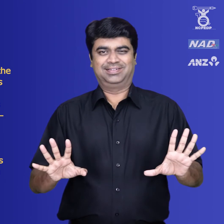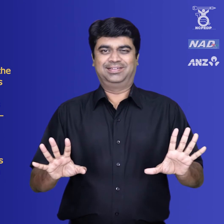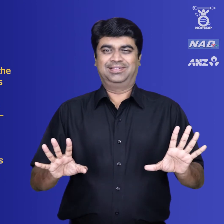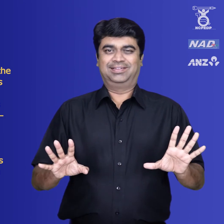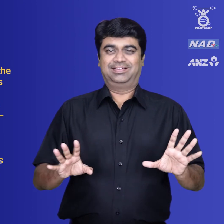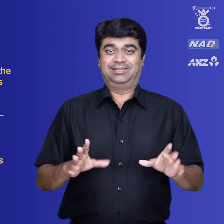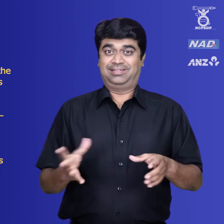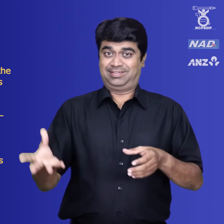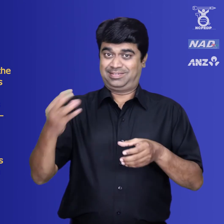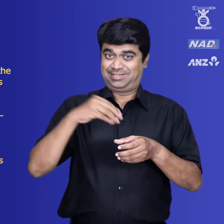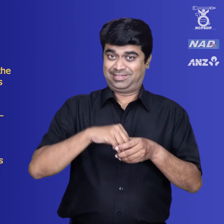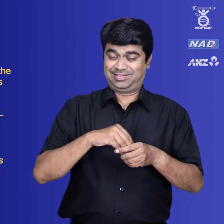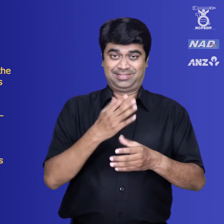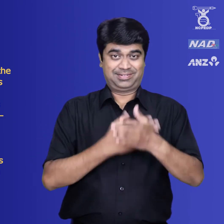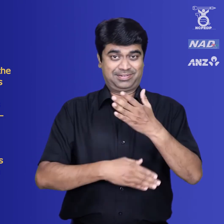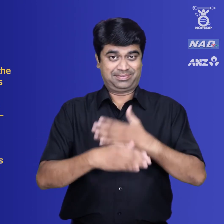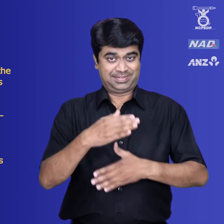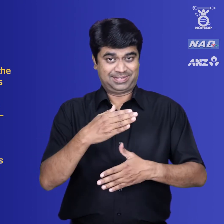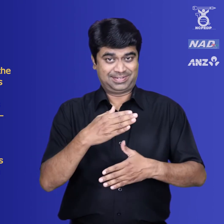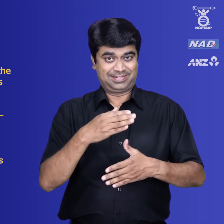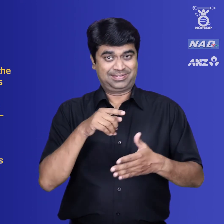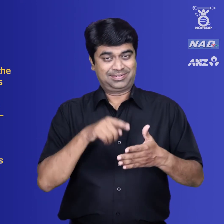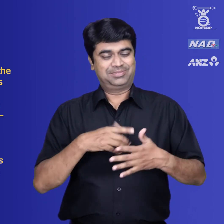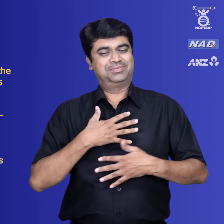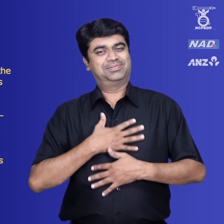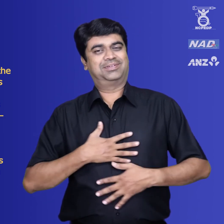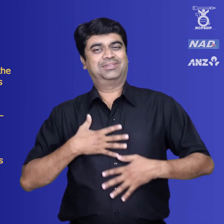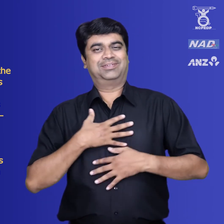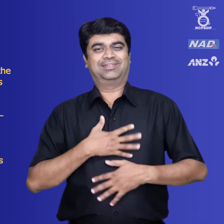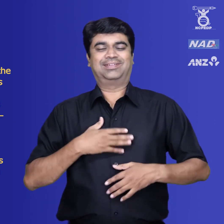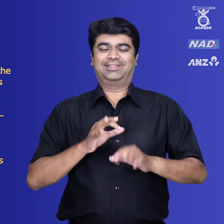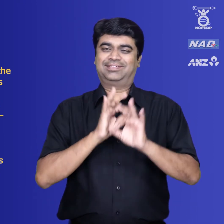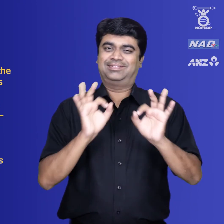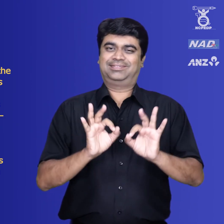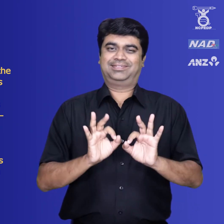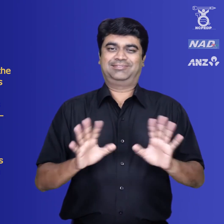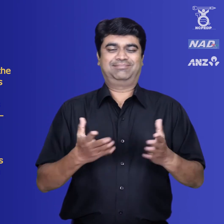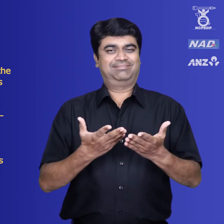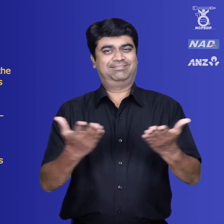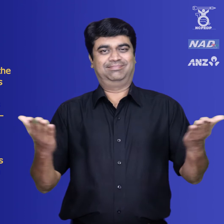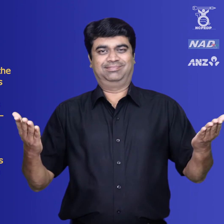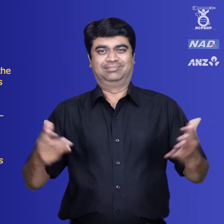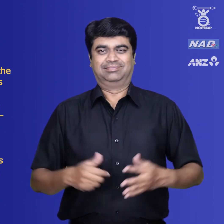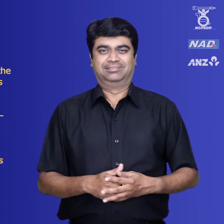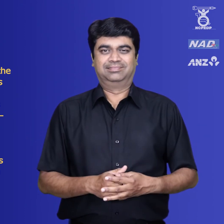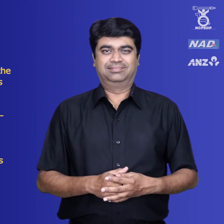persons with disabilities in recreational activities and